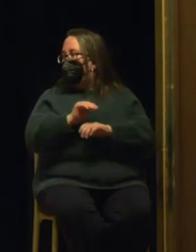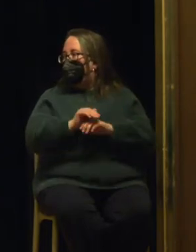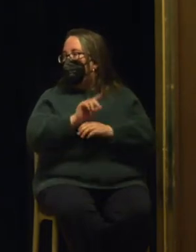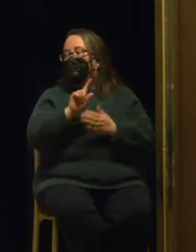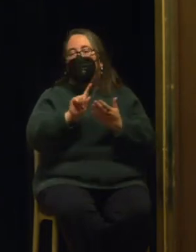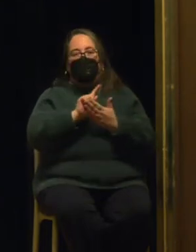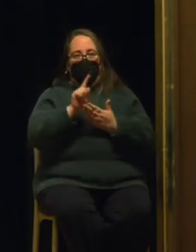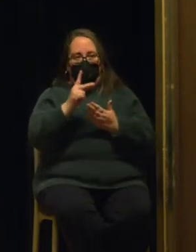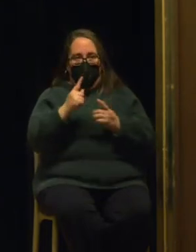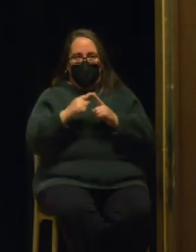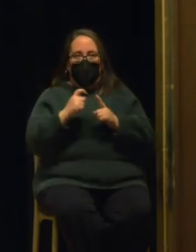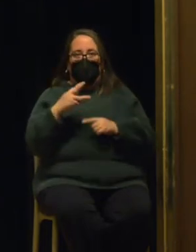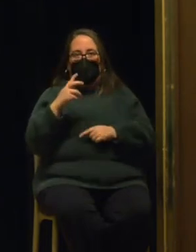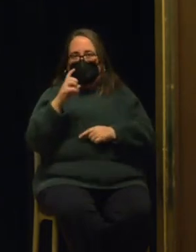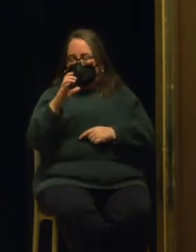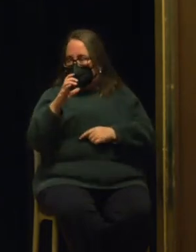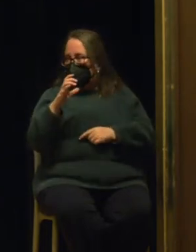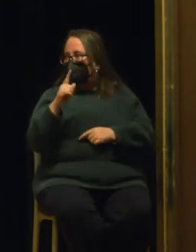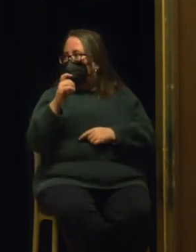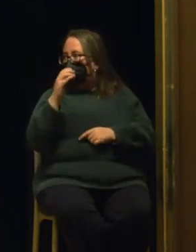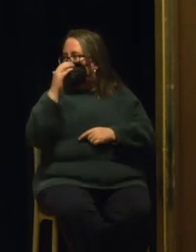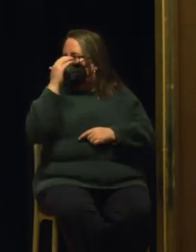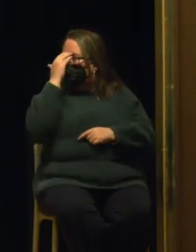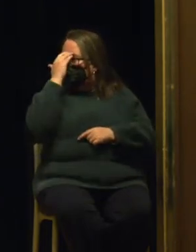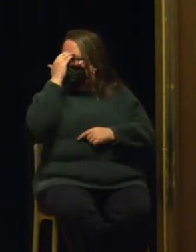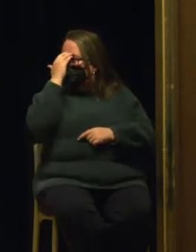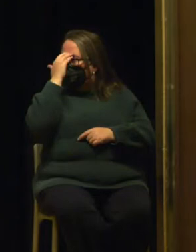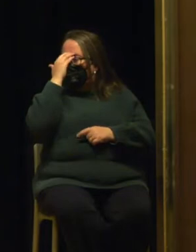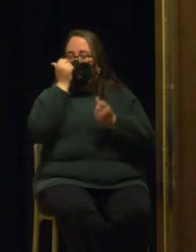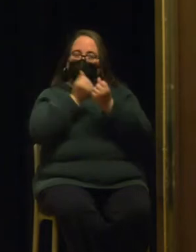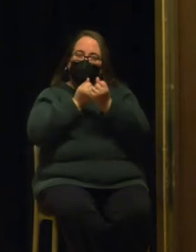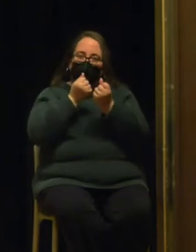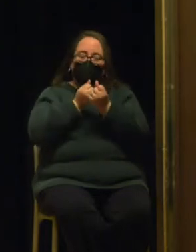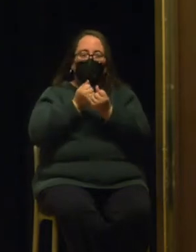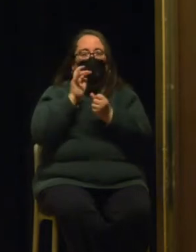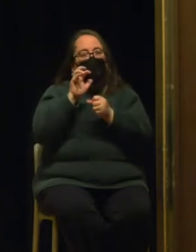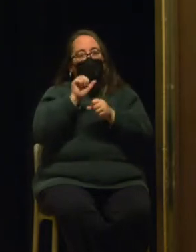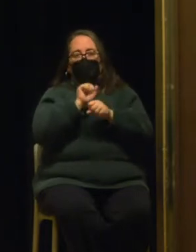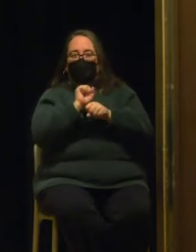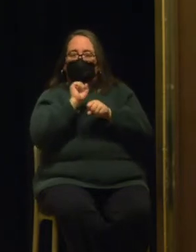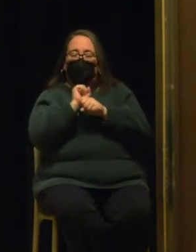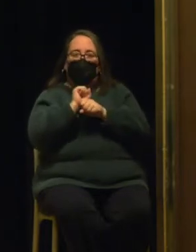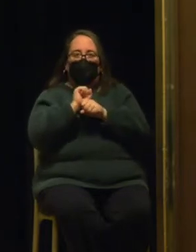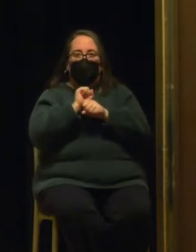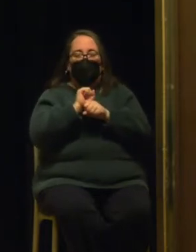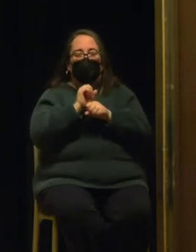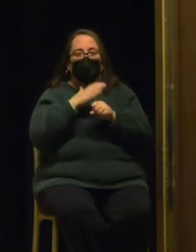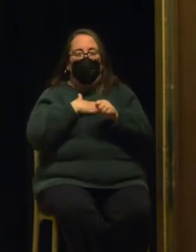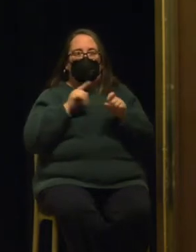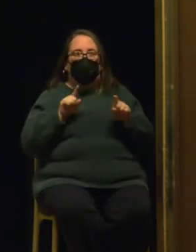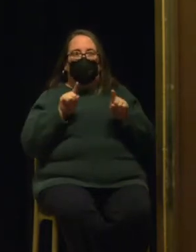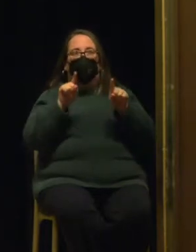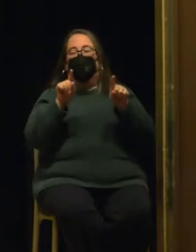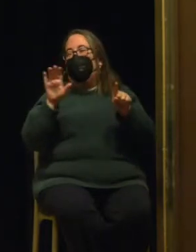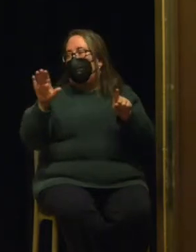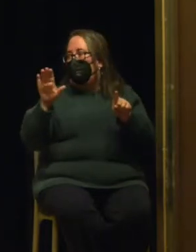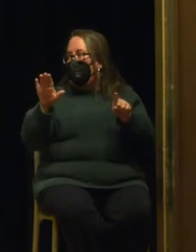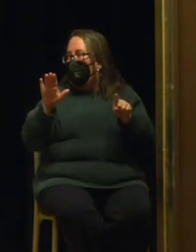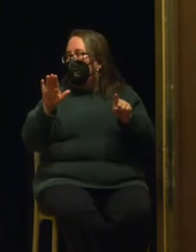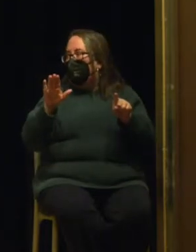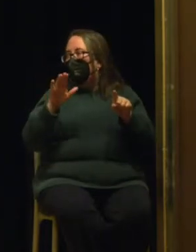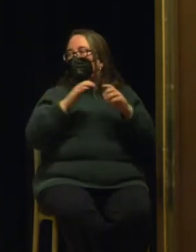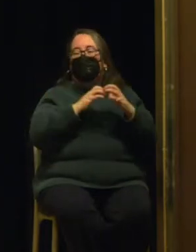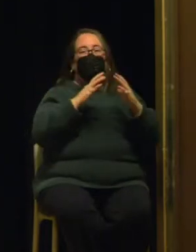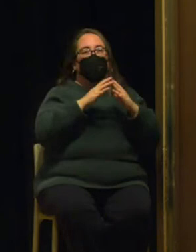half away from DC because she knew I was a fan. And your career kind of, my career is mimicked yours. Oh. I launched all of Tyler